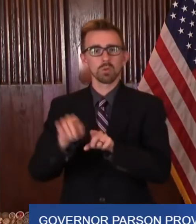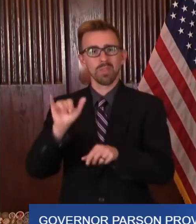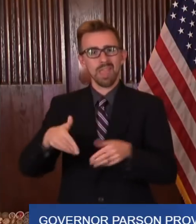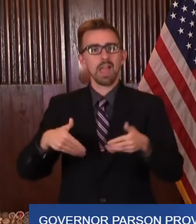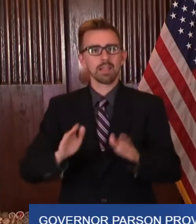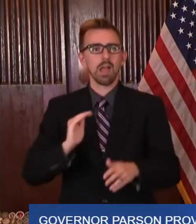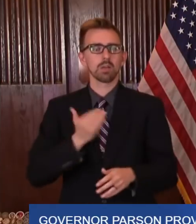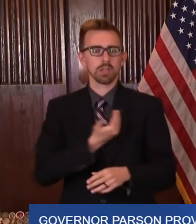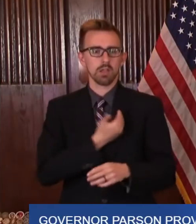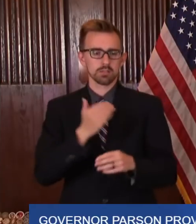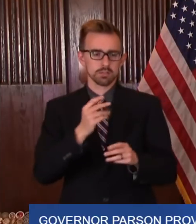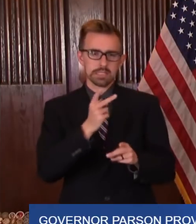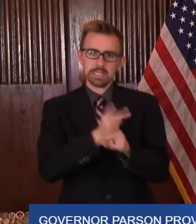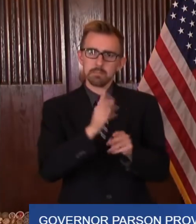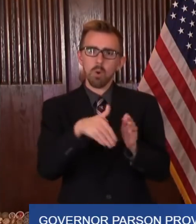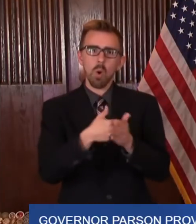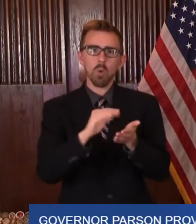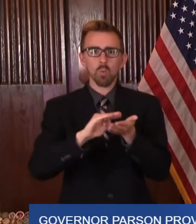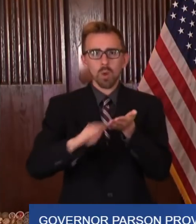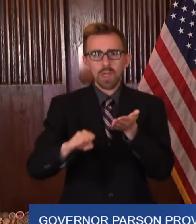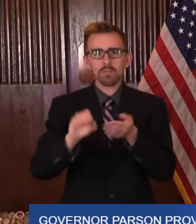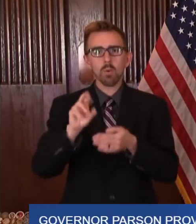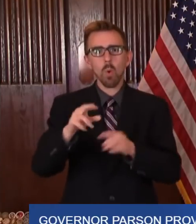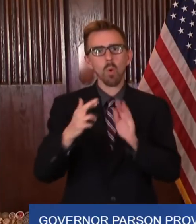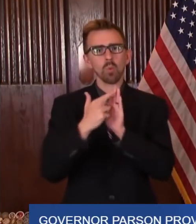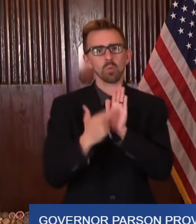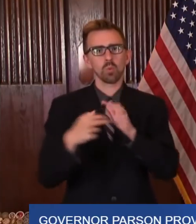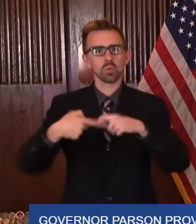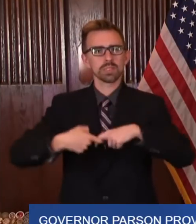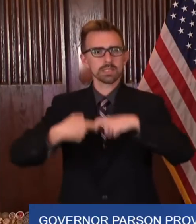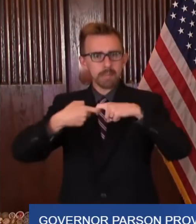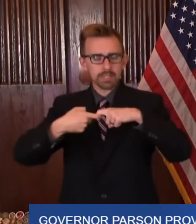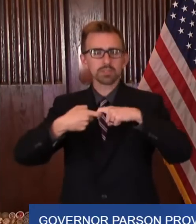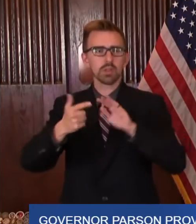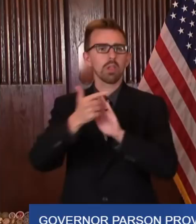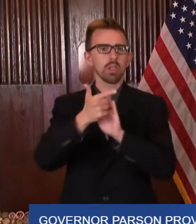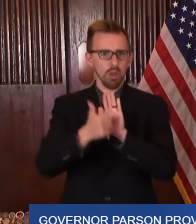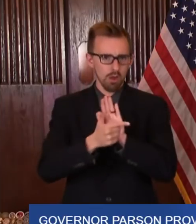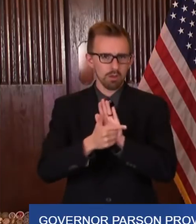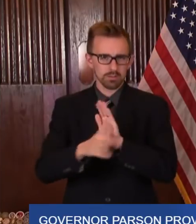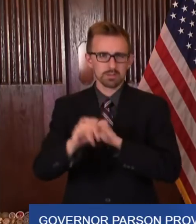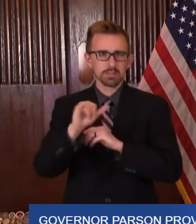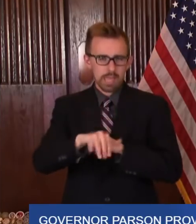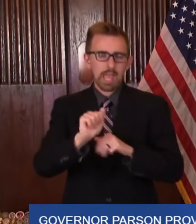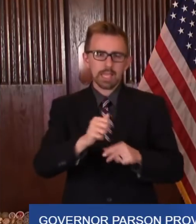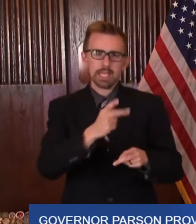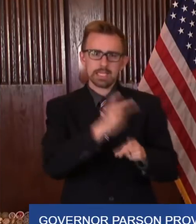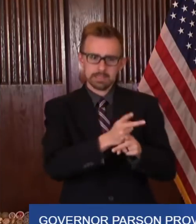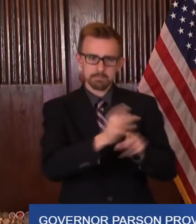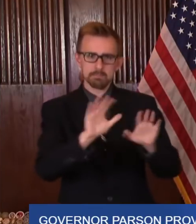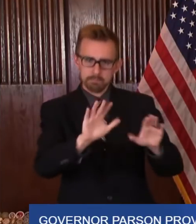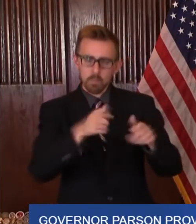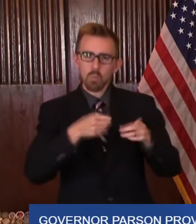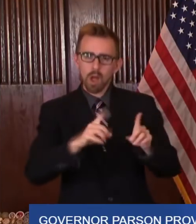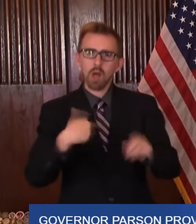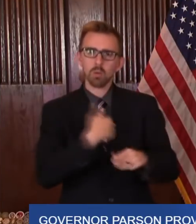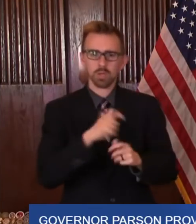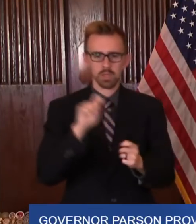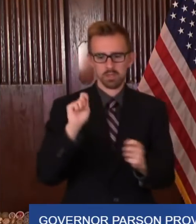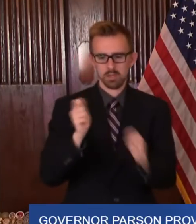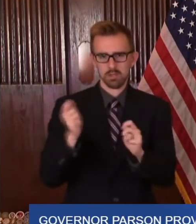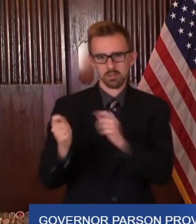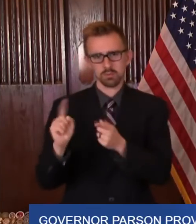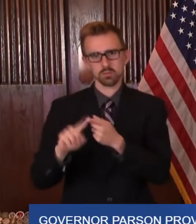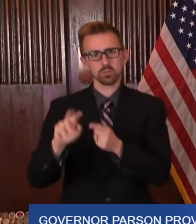to keep all the waivers or suspensions of state statutes and regulations in place while we adjust to